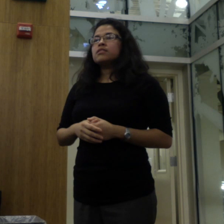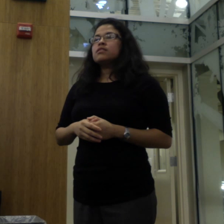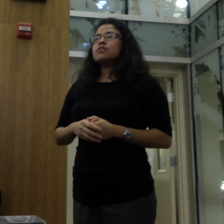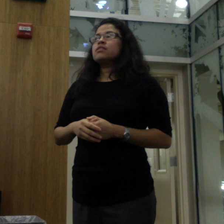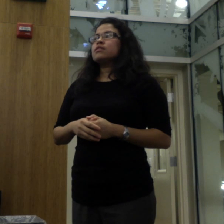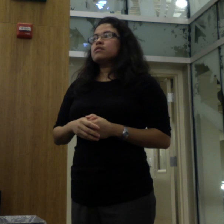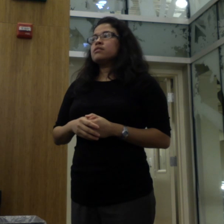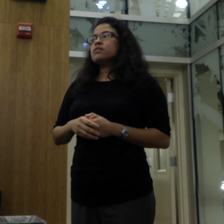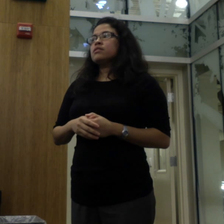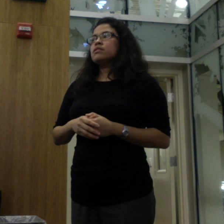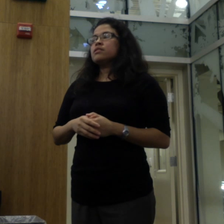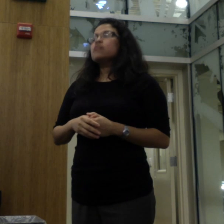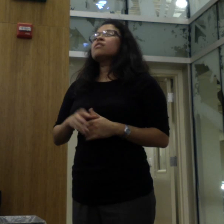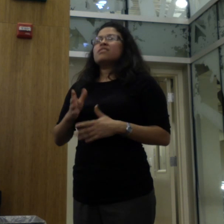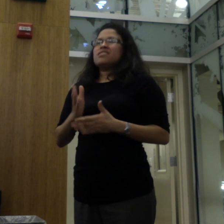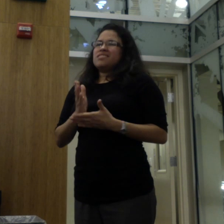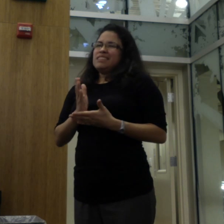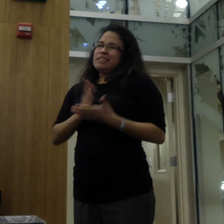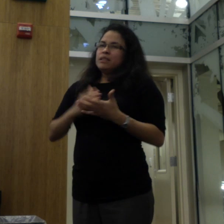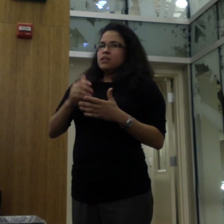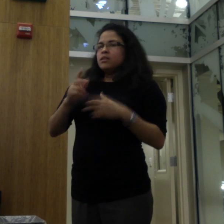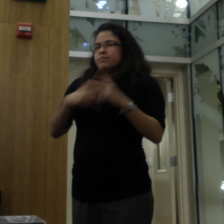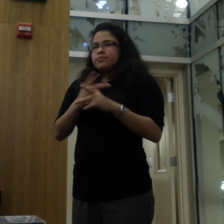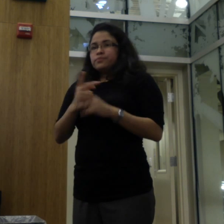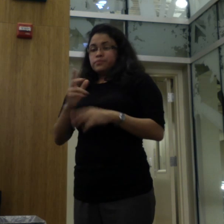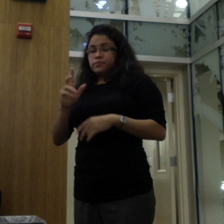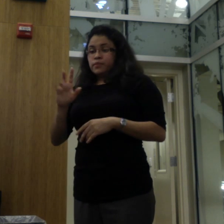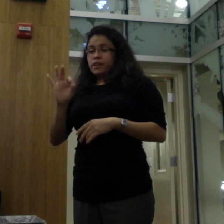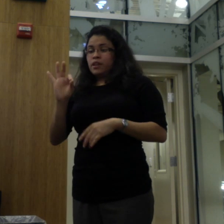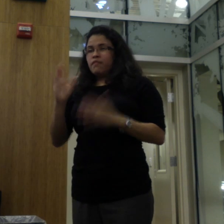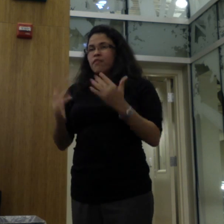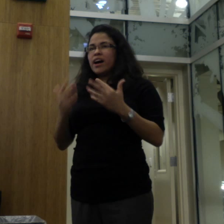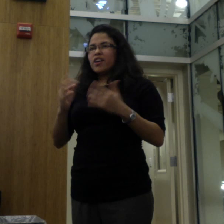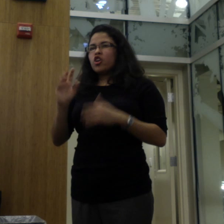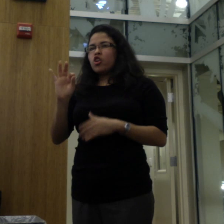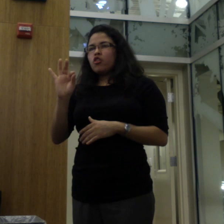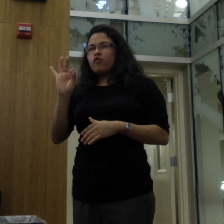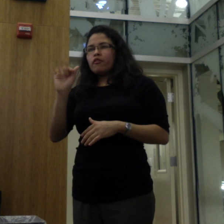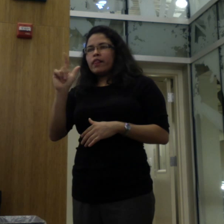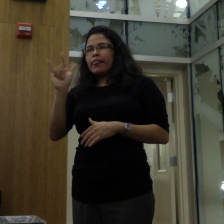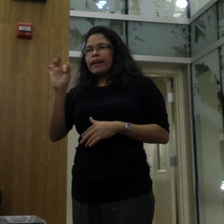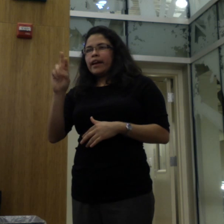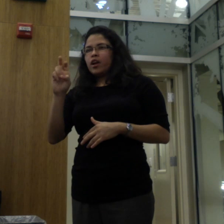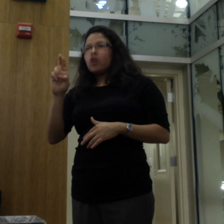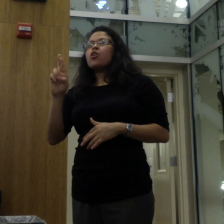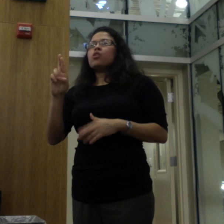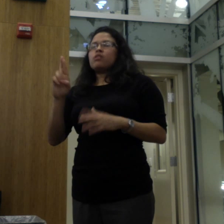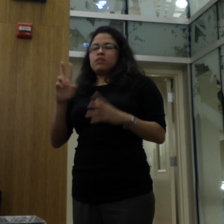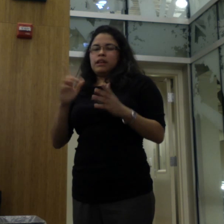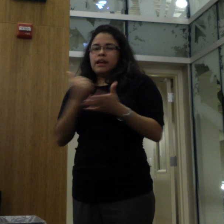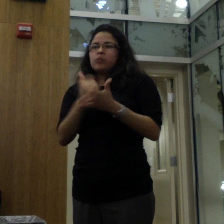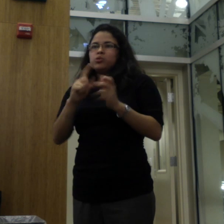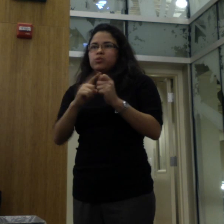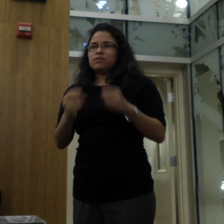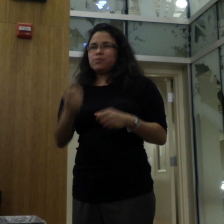and some type of fire, like a flare or something like that, for signaling, or to start a fire